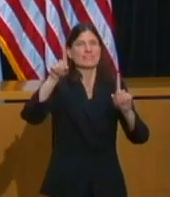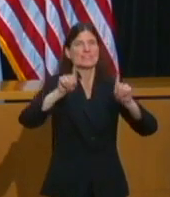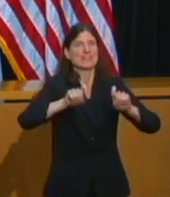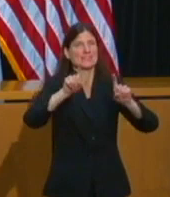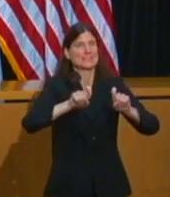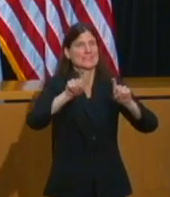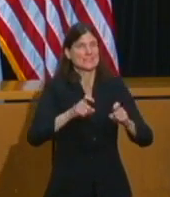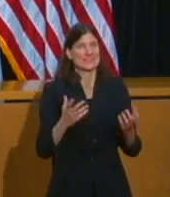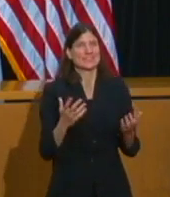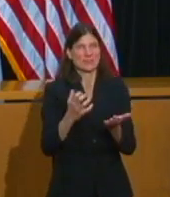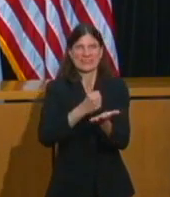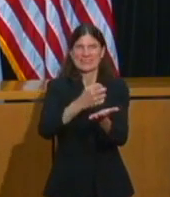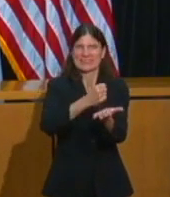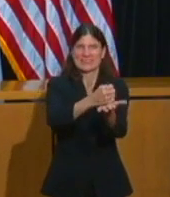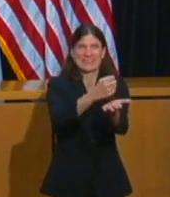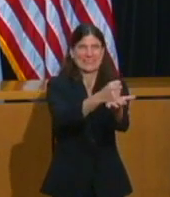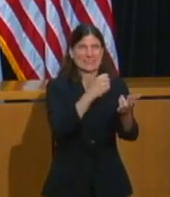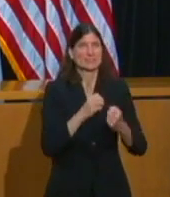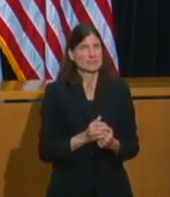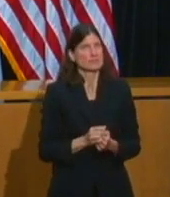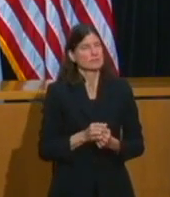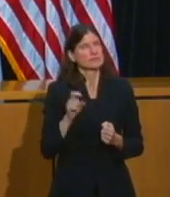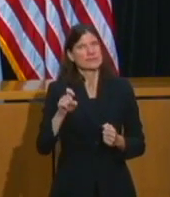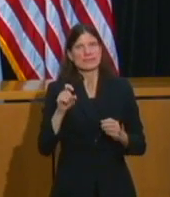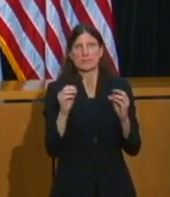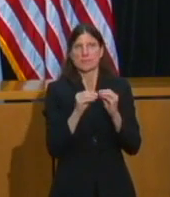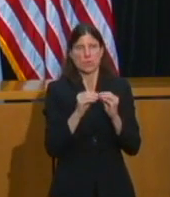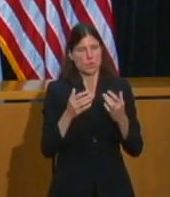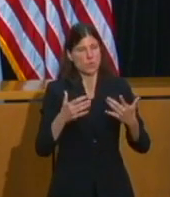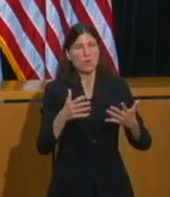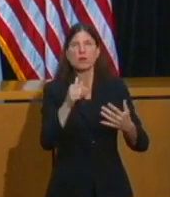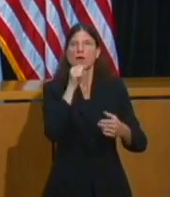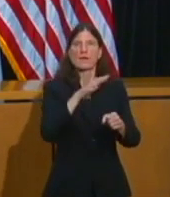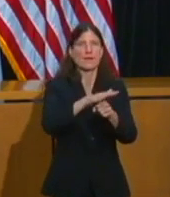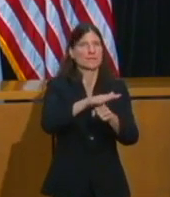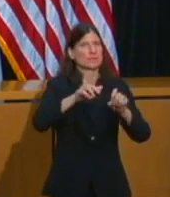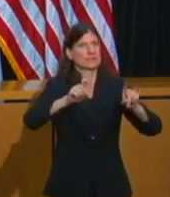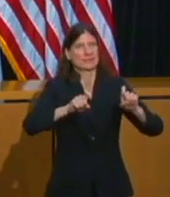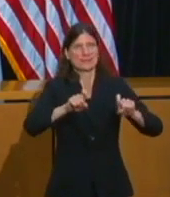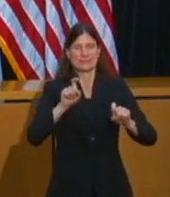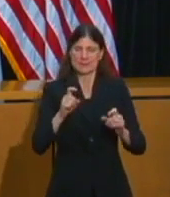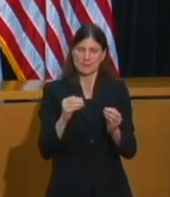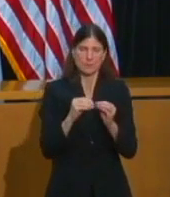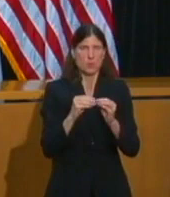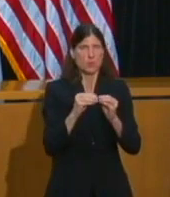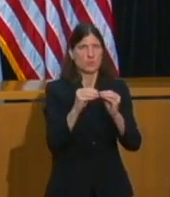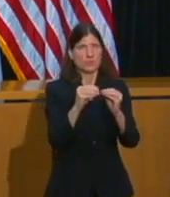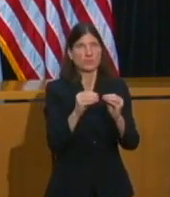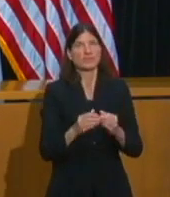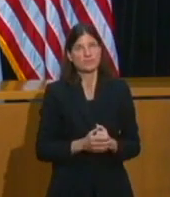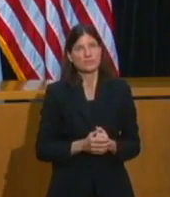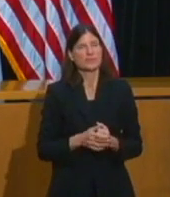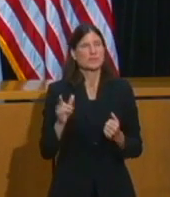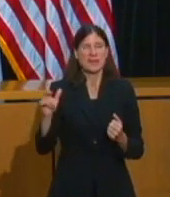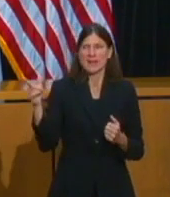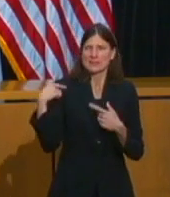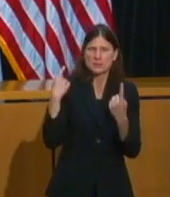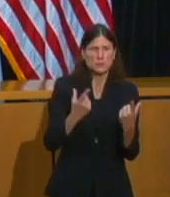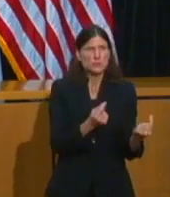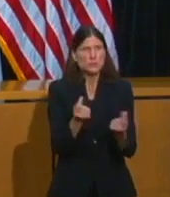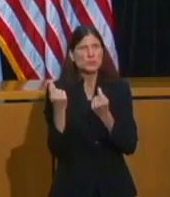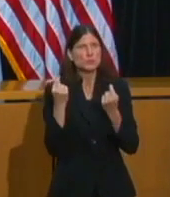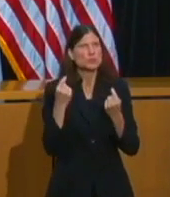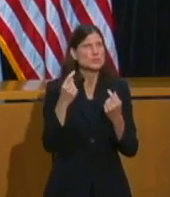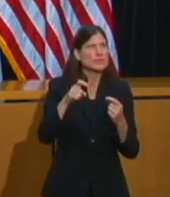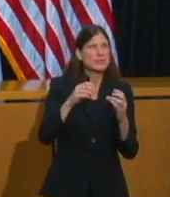several months, we'll need additional resources. And our administration urges Washington to continue to work with states and make